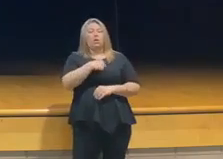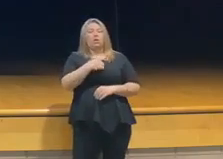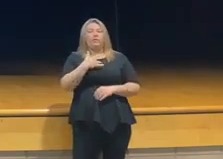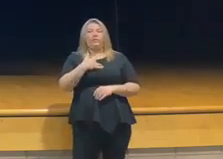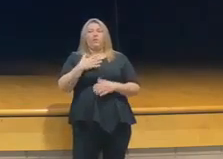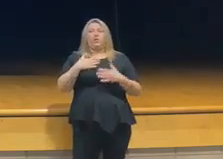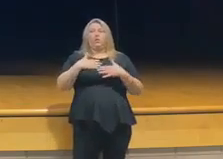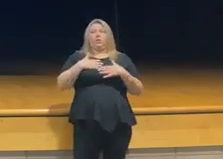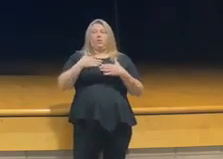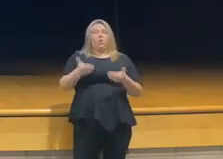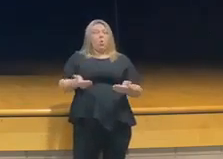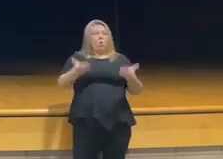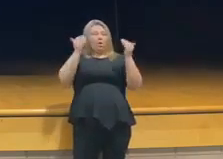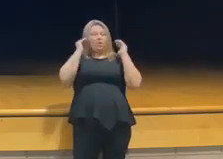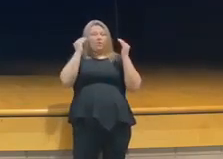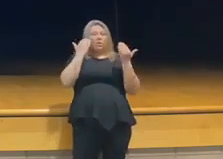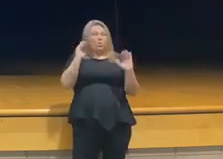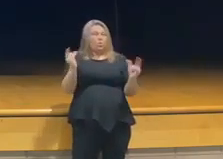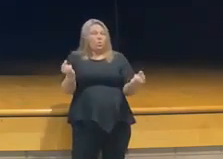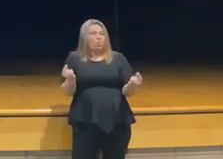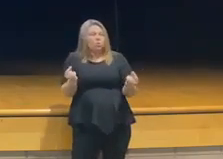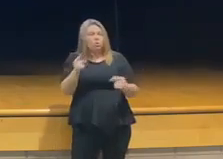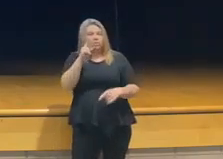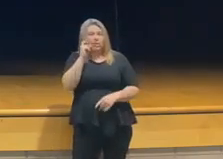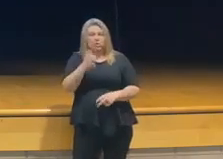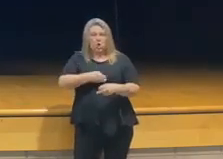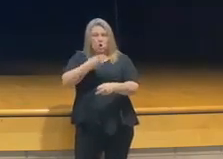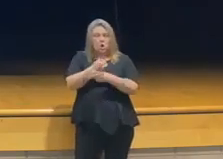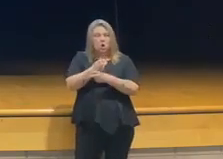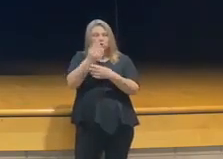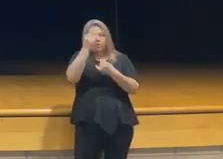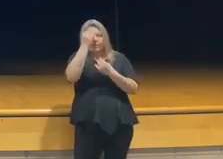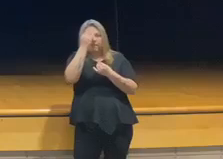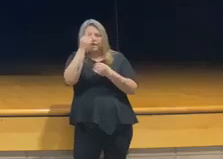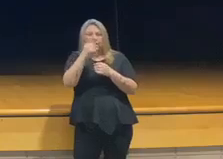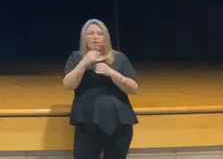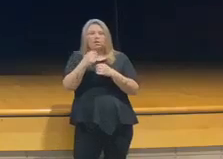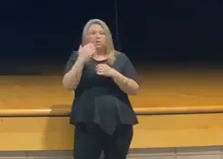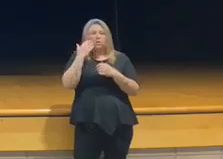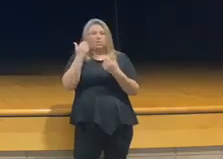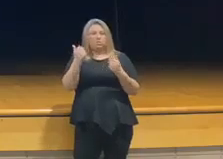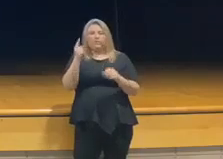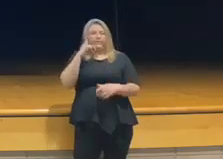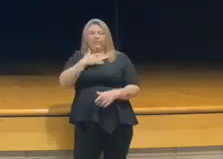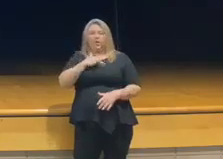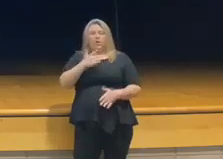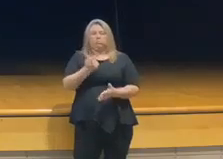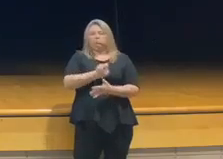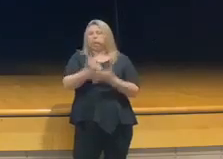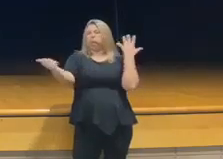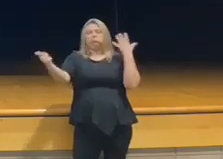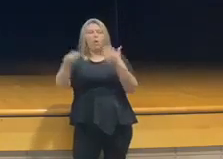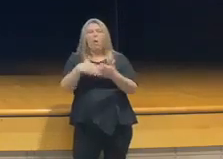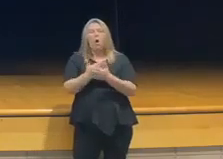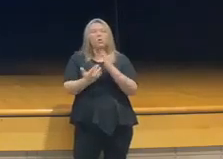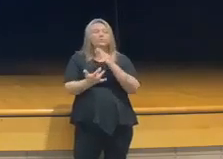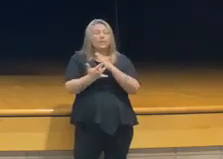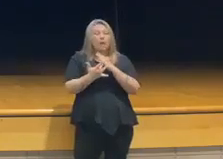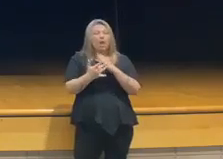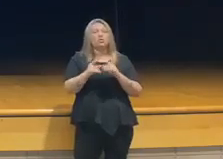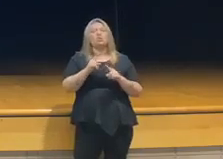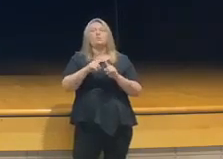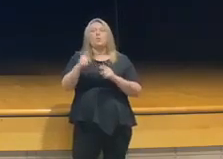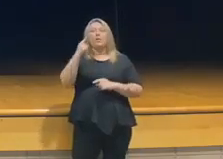and overwhelming, because it's very hard to think about just stepping back and closing the door to all technology. But I think if we see this